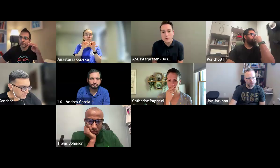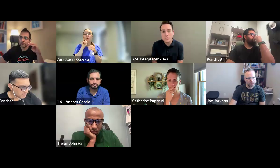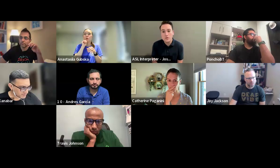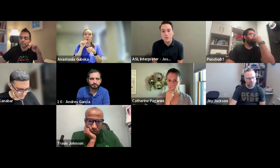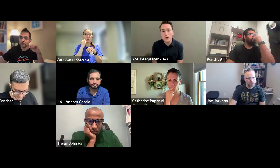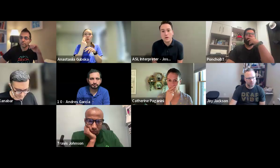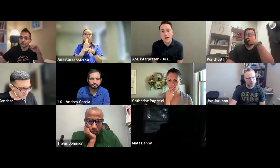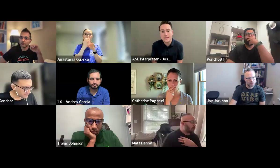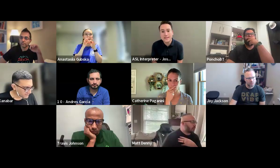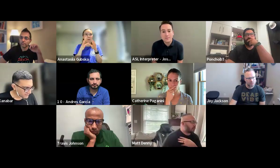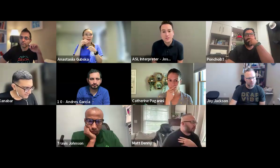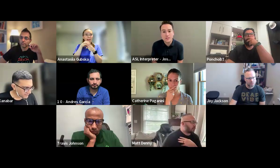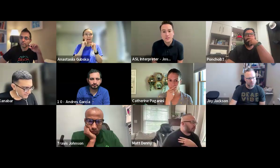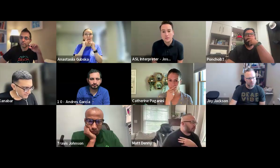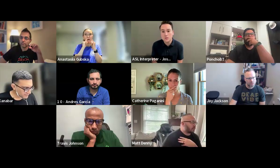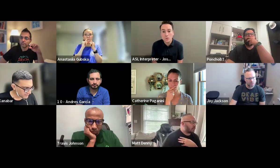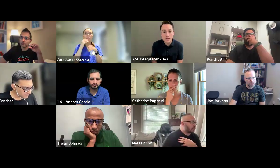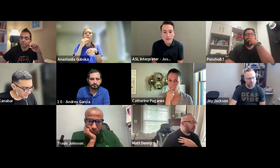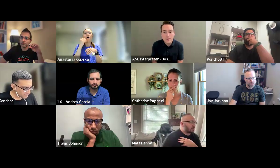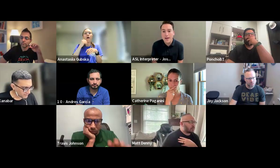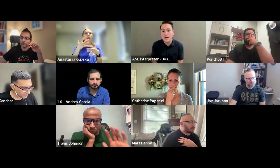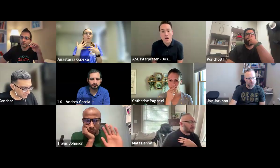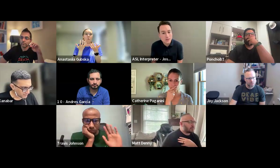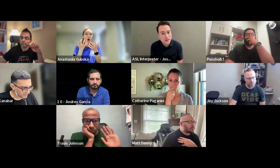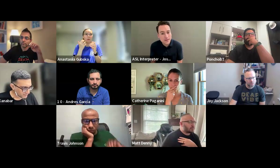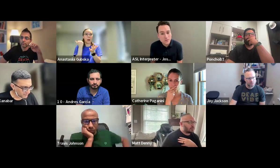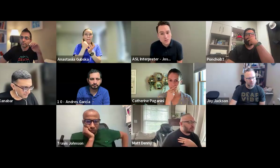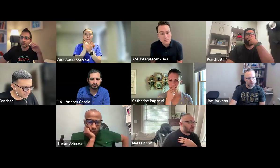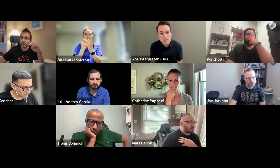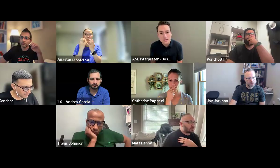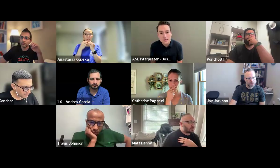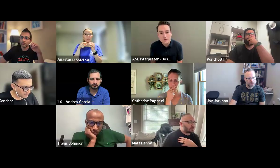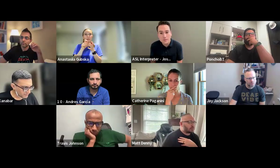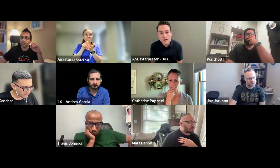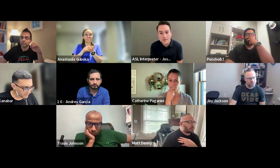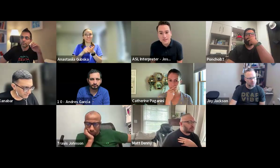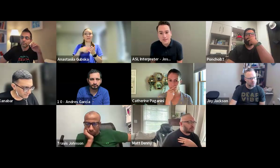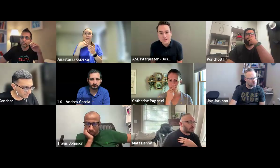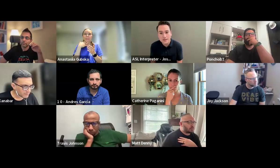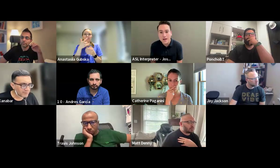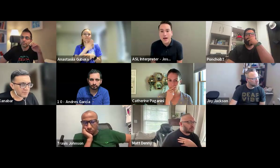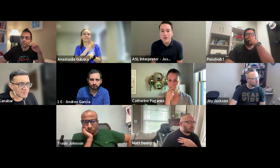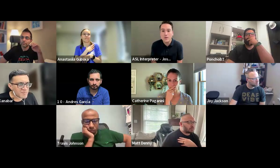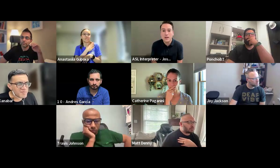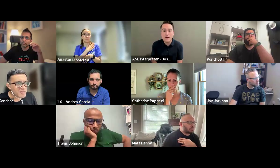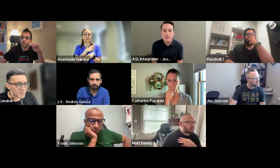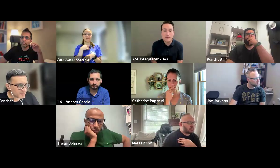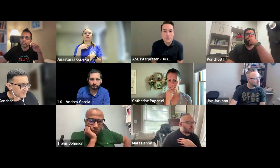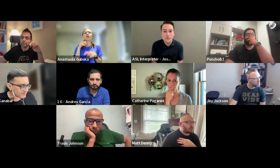you who utilize captions solely and not sign language interpreters in interview processes, I would love for you